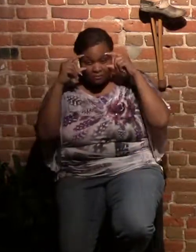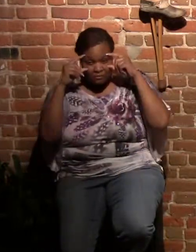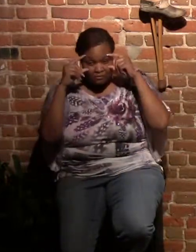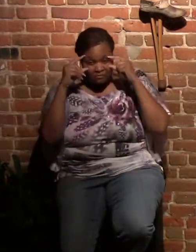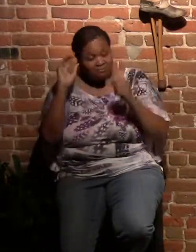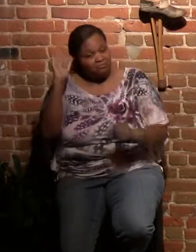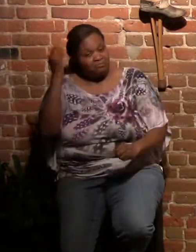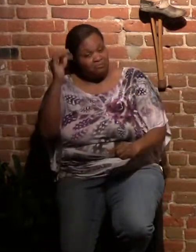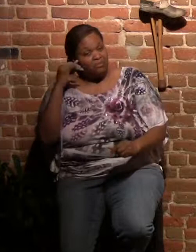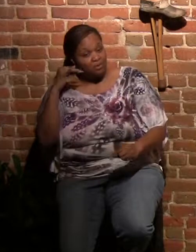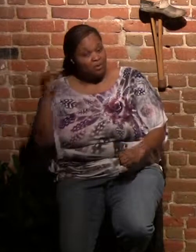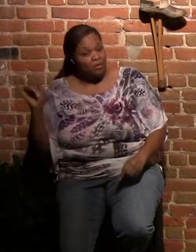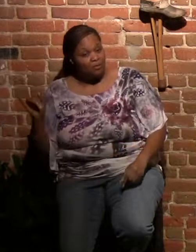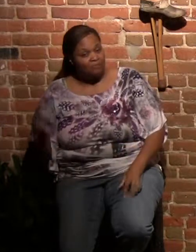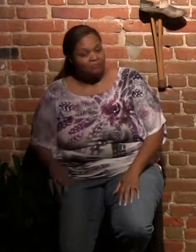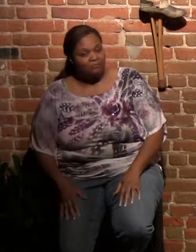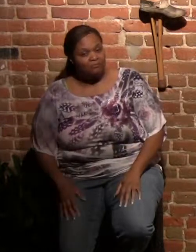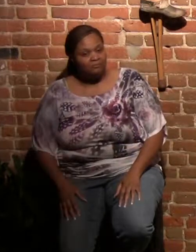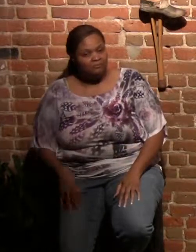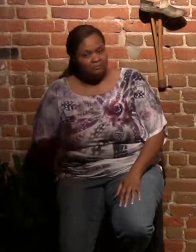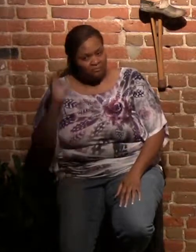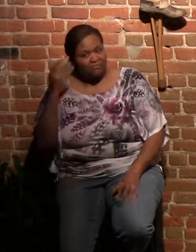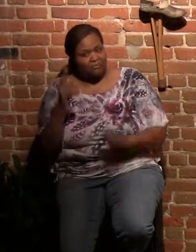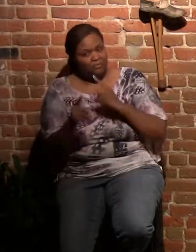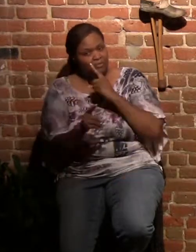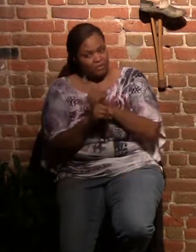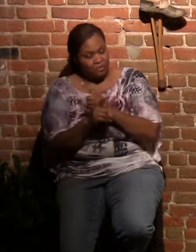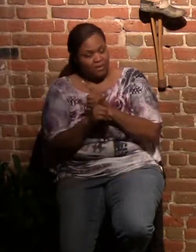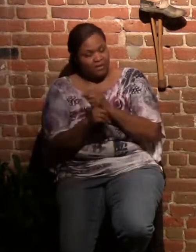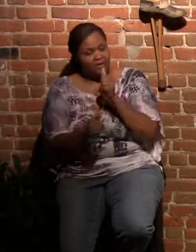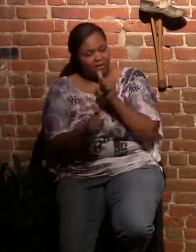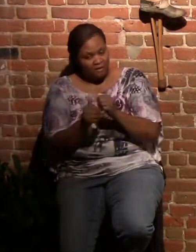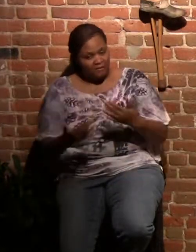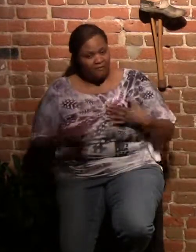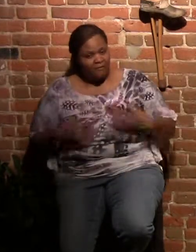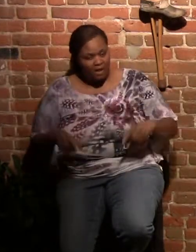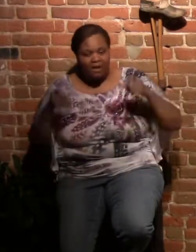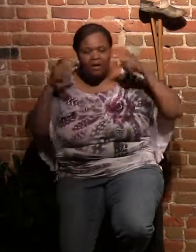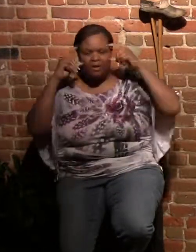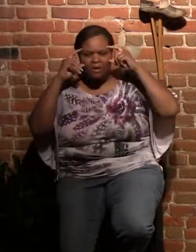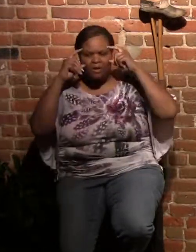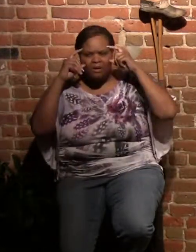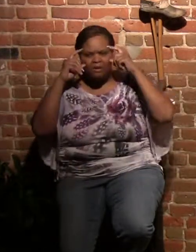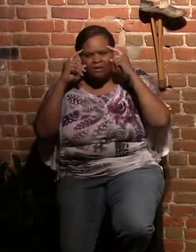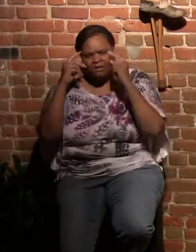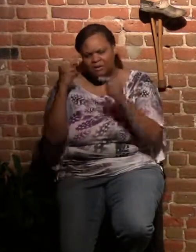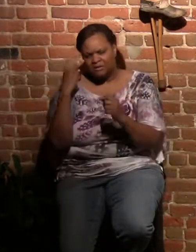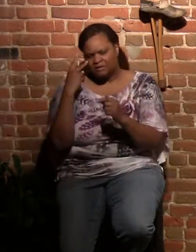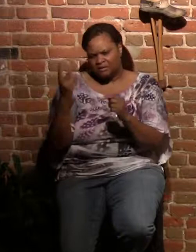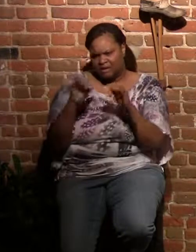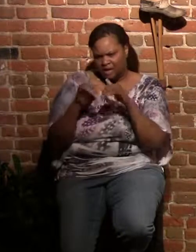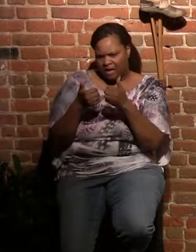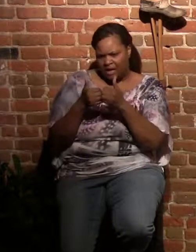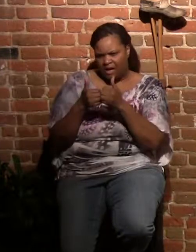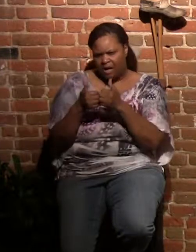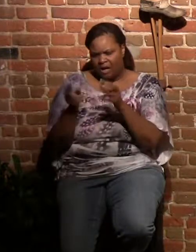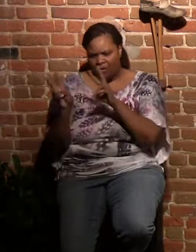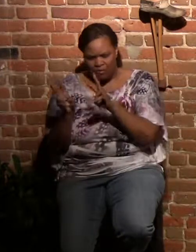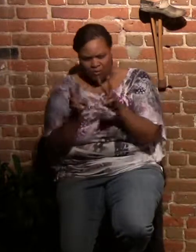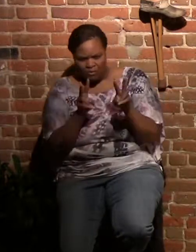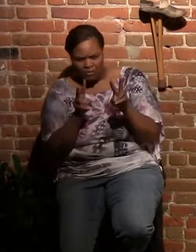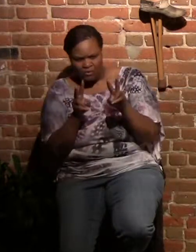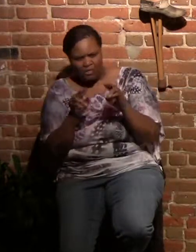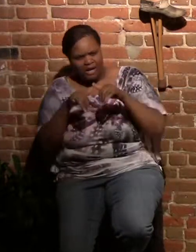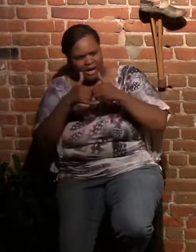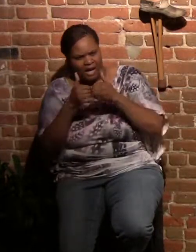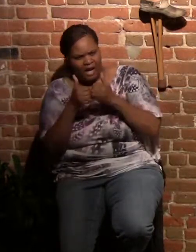seems appropriate that we all don a pair of these and look at how do we look at the possibilities, how do we go forward